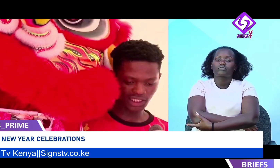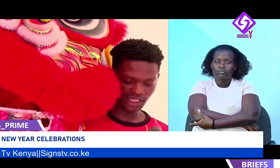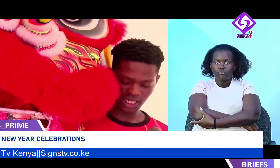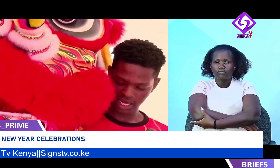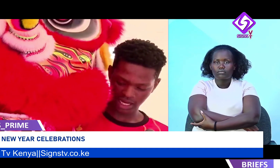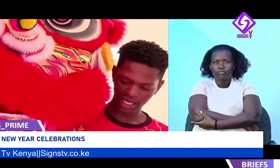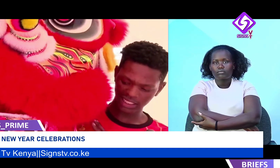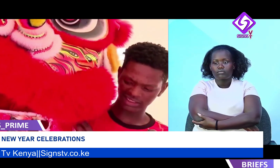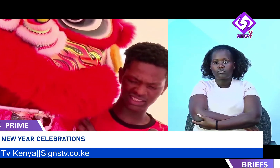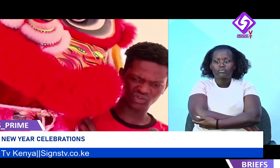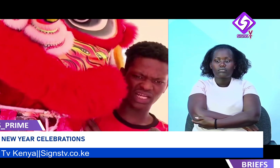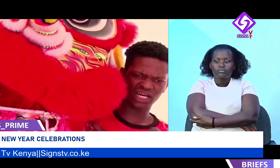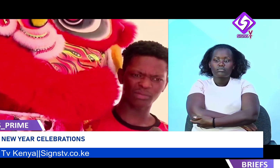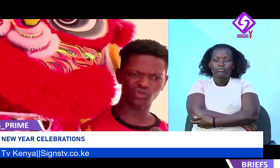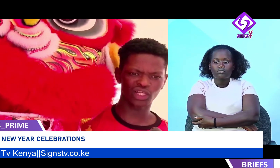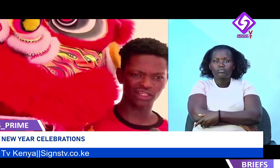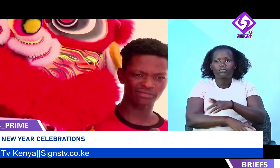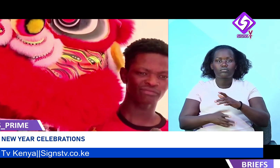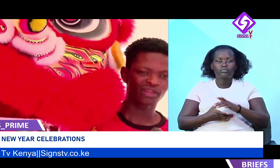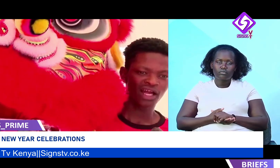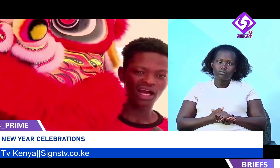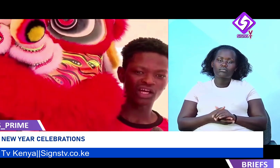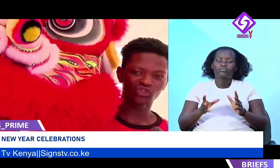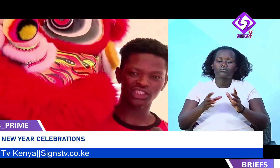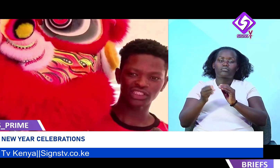Badiliki na dance, tunaenda mashule, harusi,